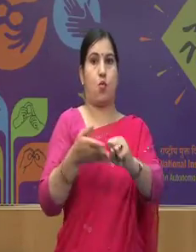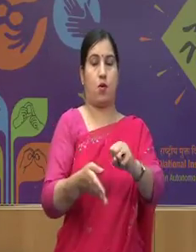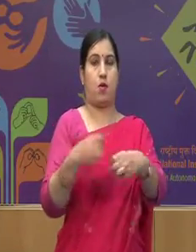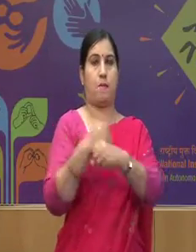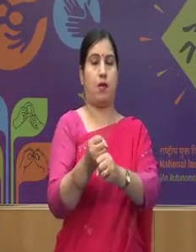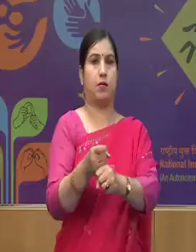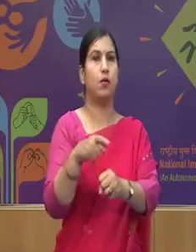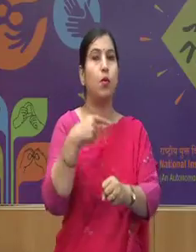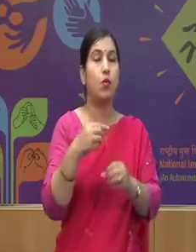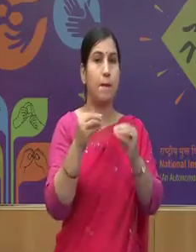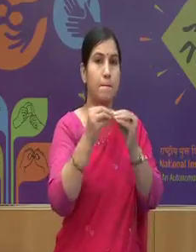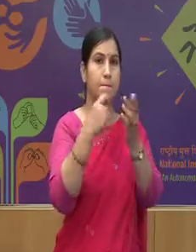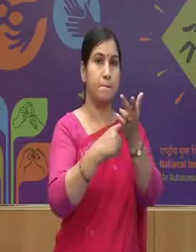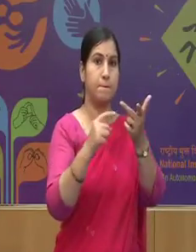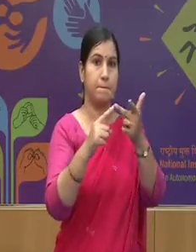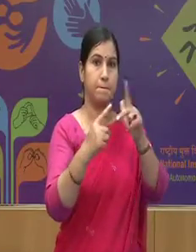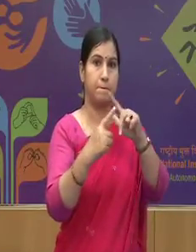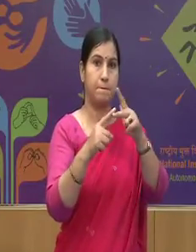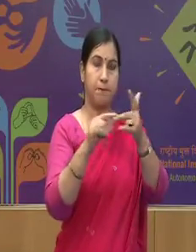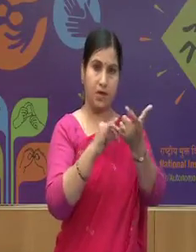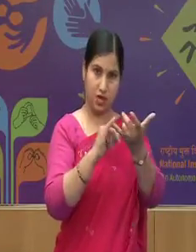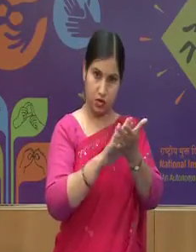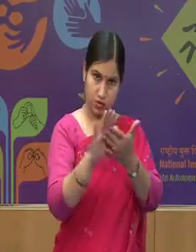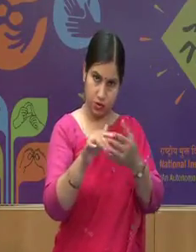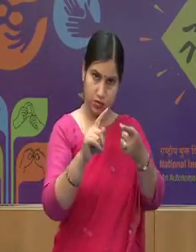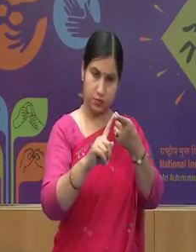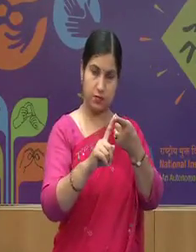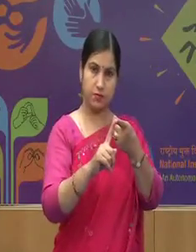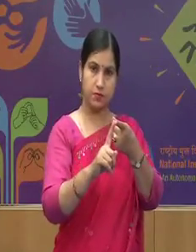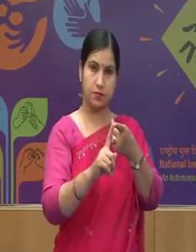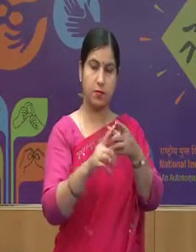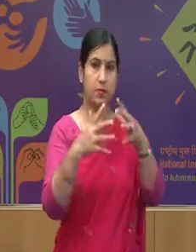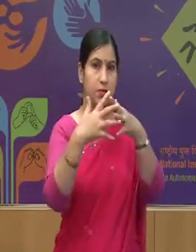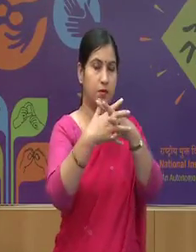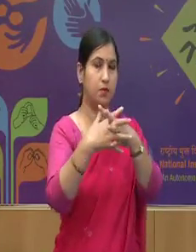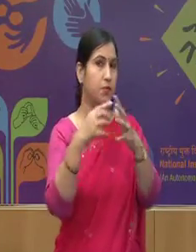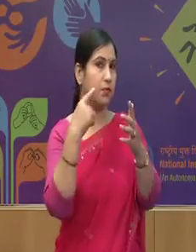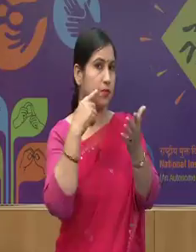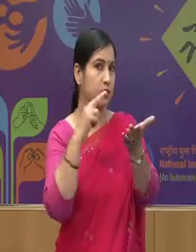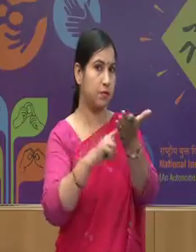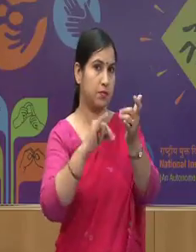They were British Prime Minister Winston Churchill,